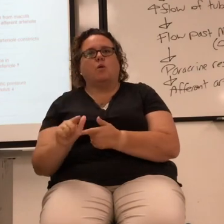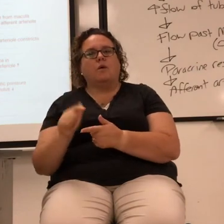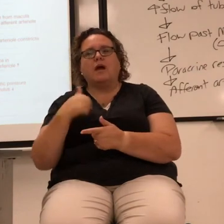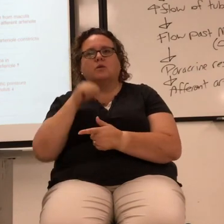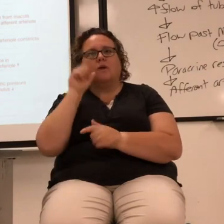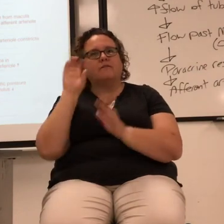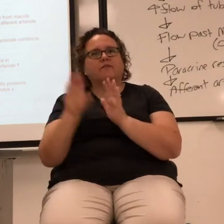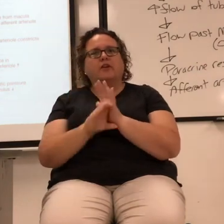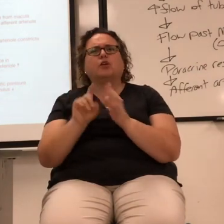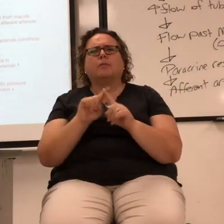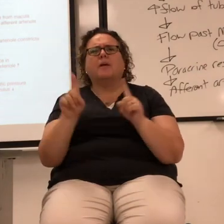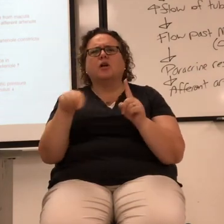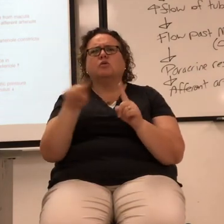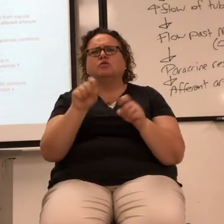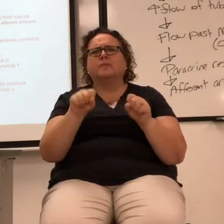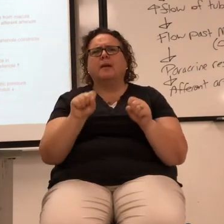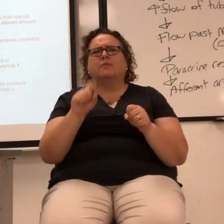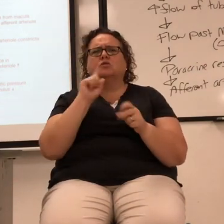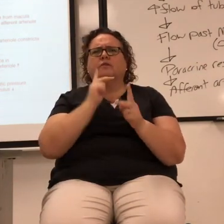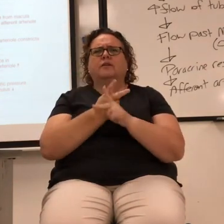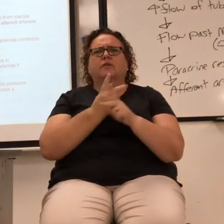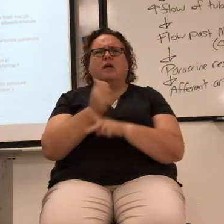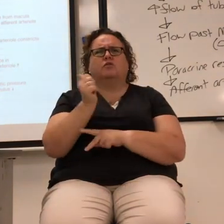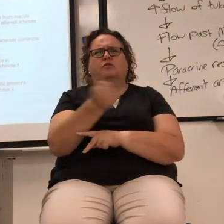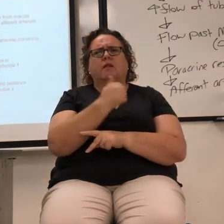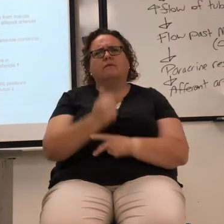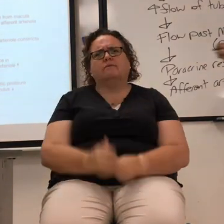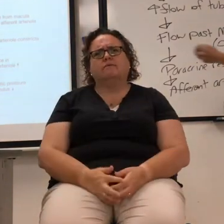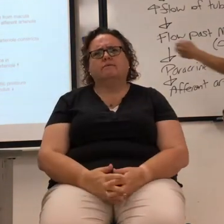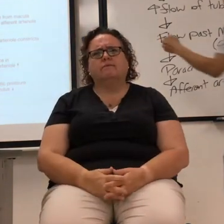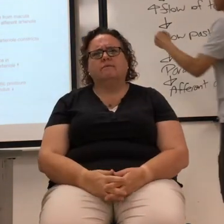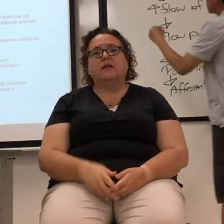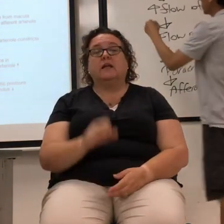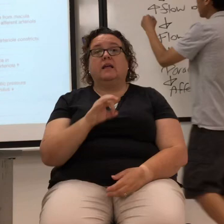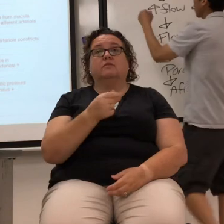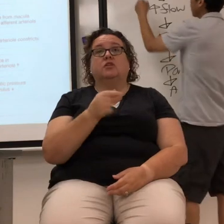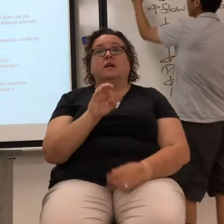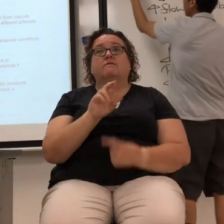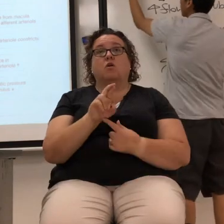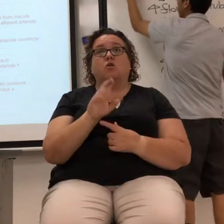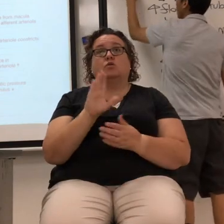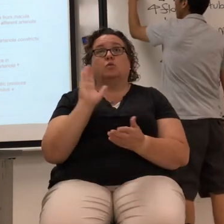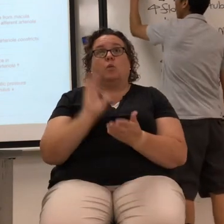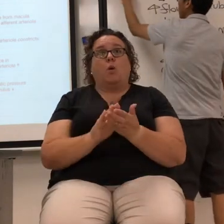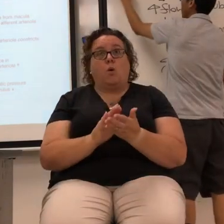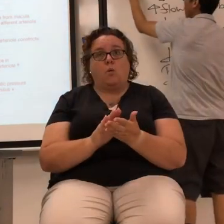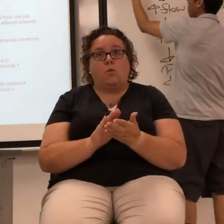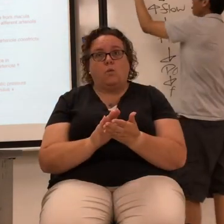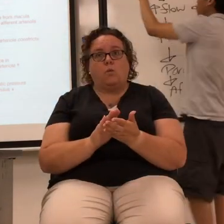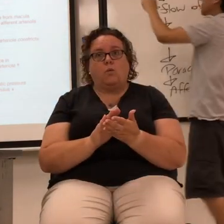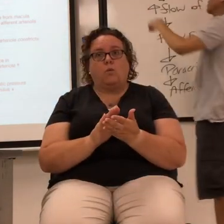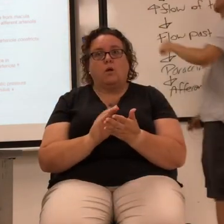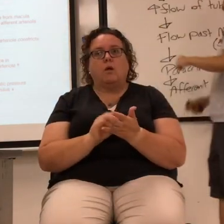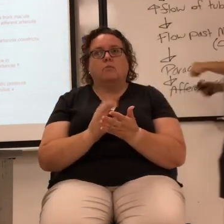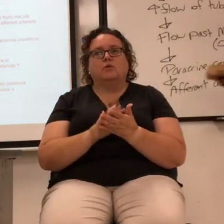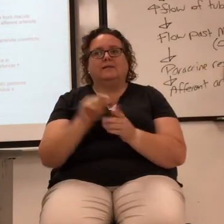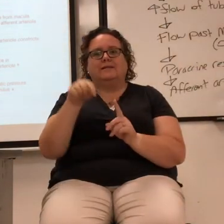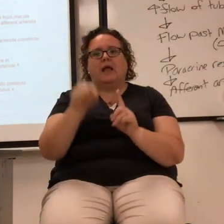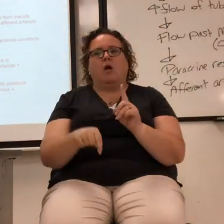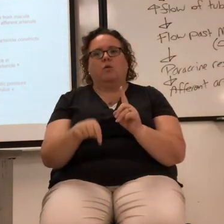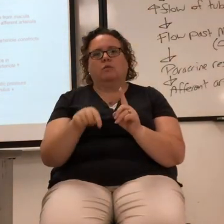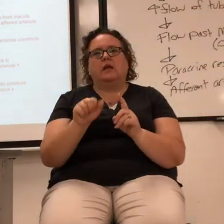for it, but you should be able to reason yourself through it. If GFR is too low, I'll put down arrow.